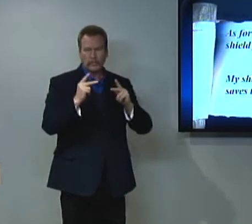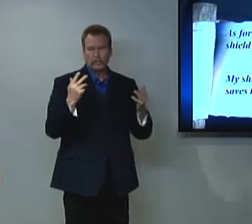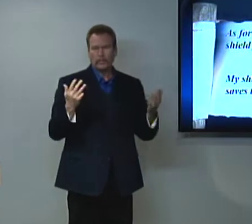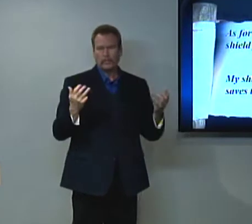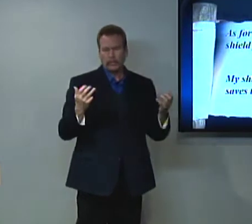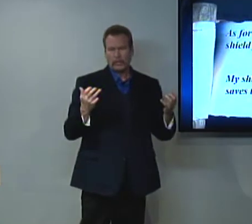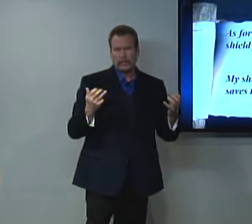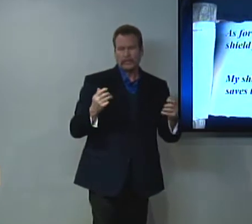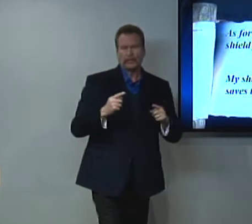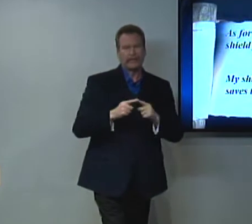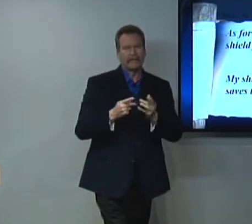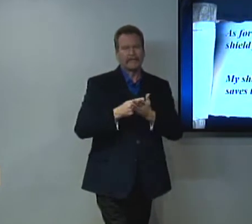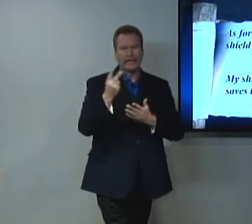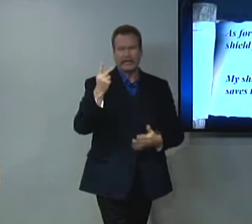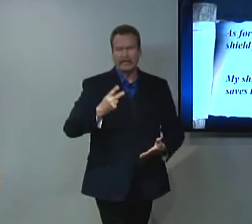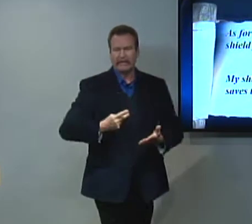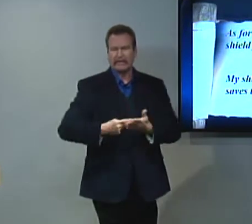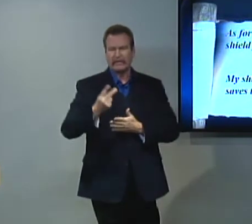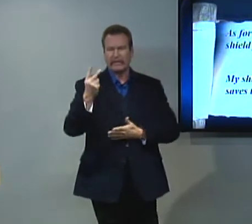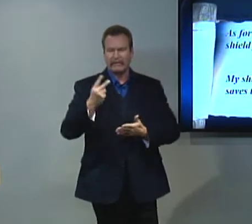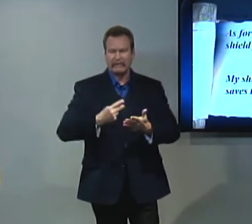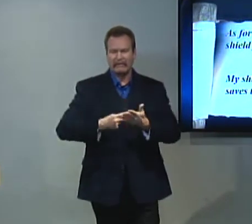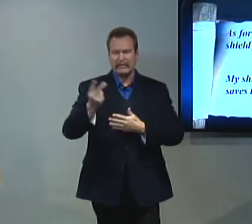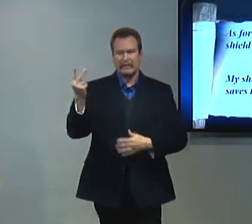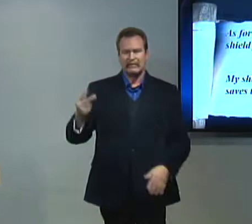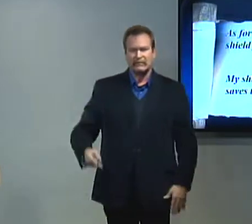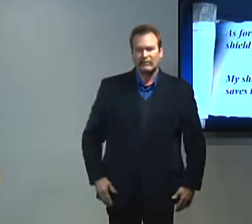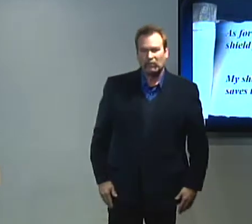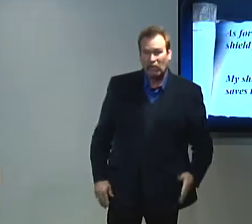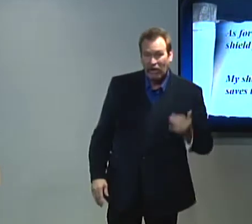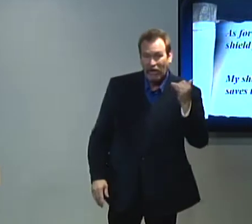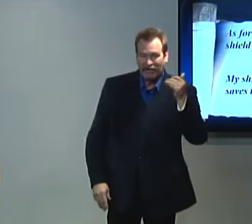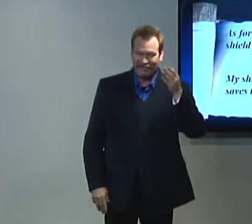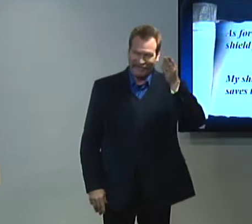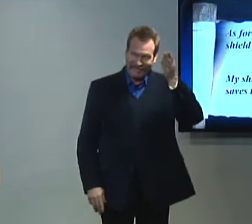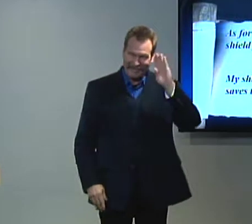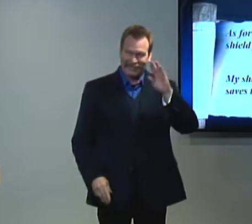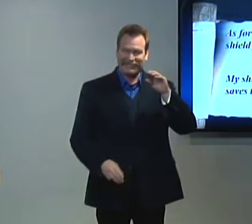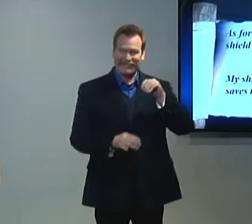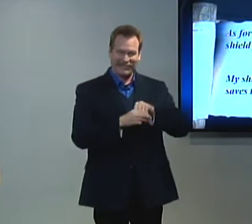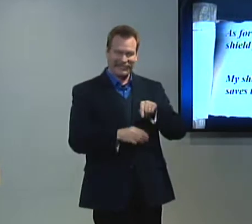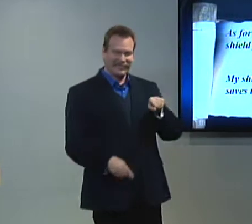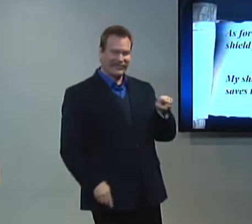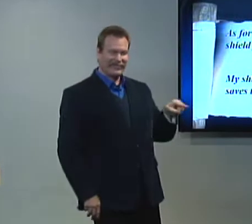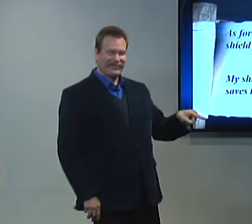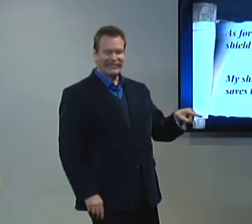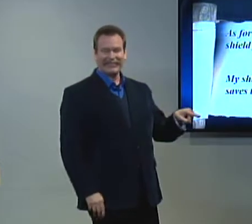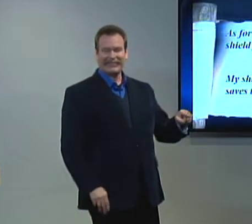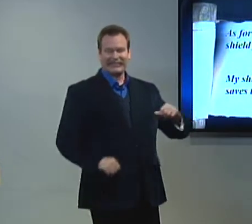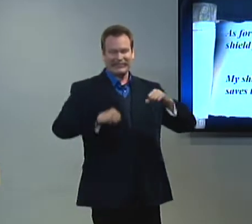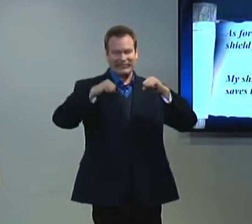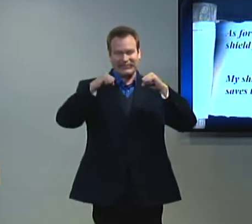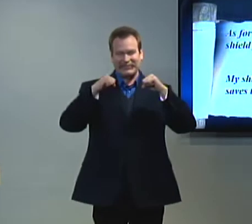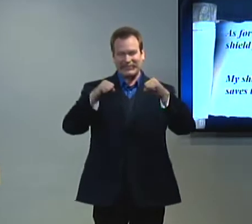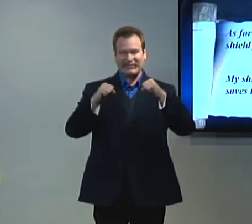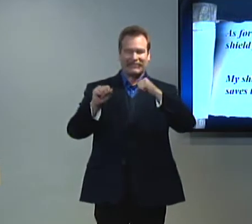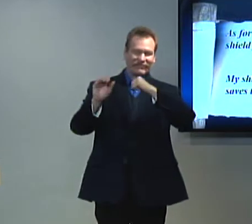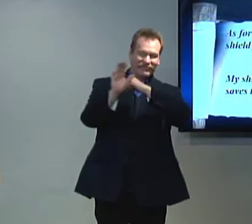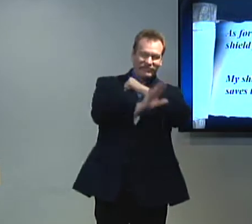face of the earth. And they have failed time and time again throughout history because God is with them.